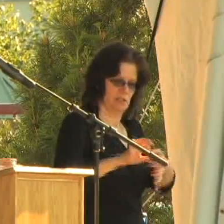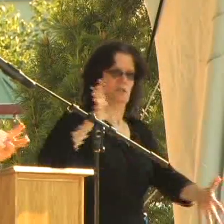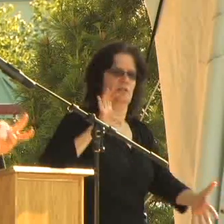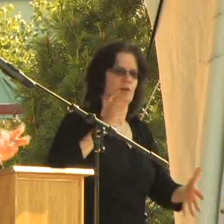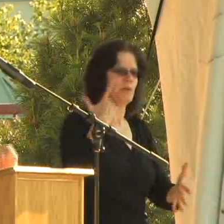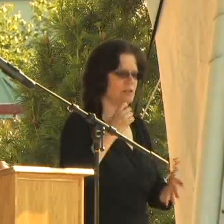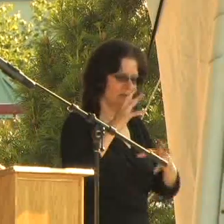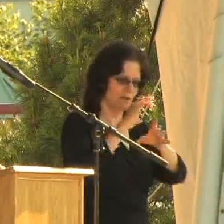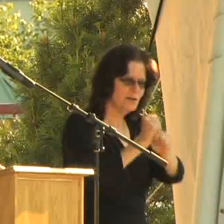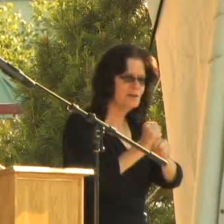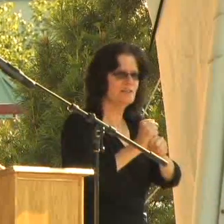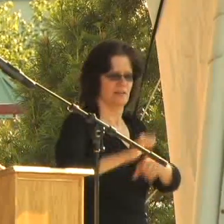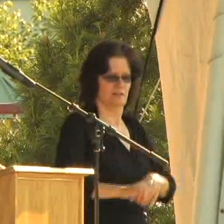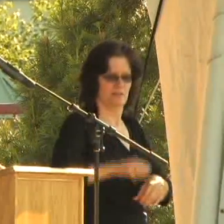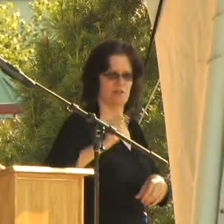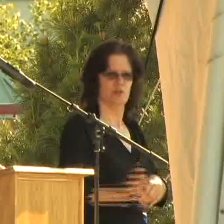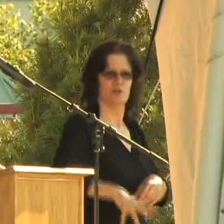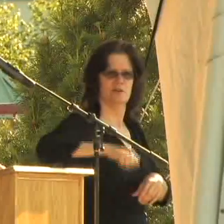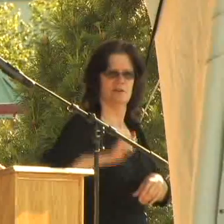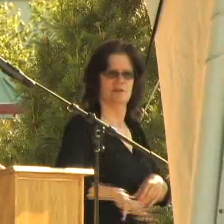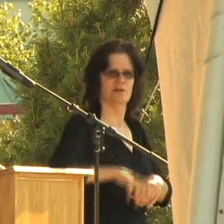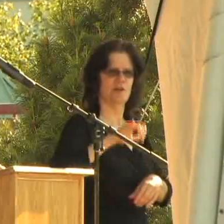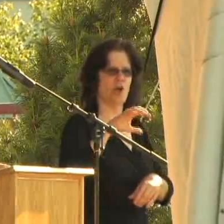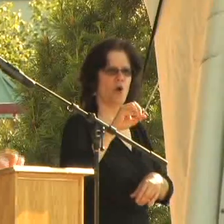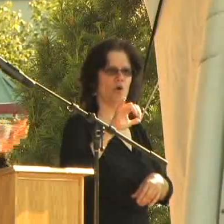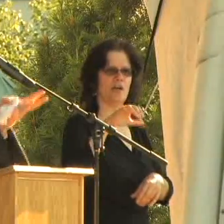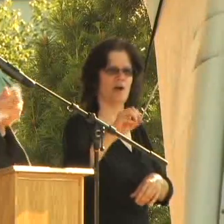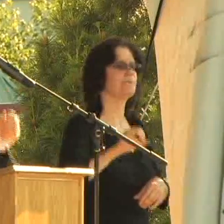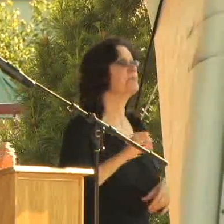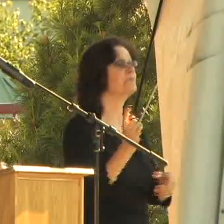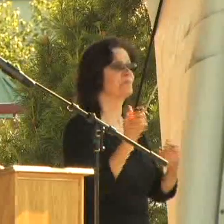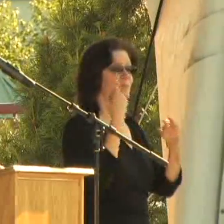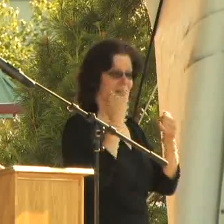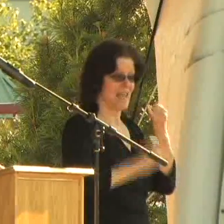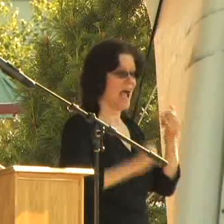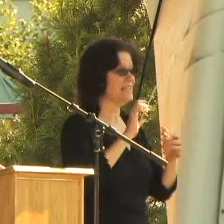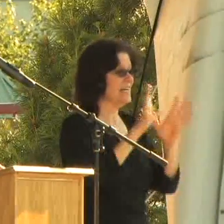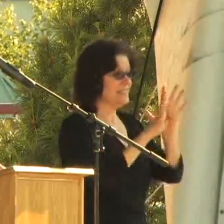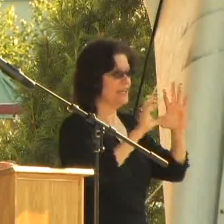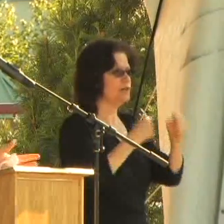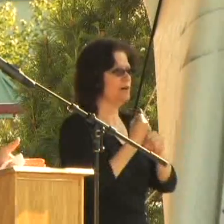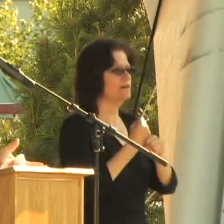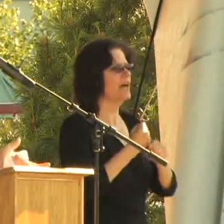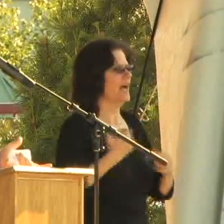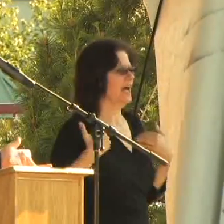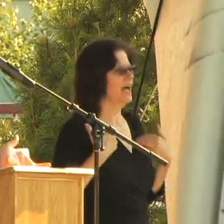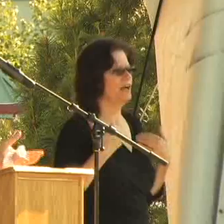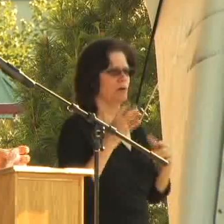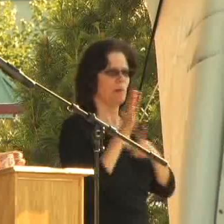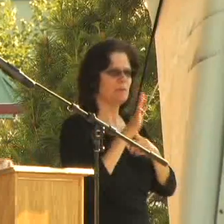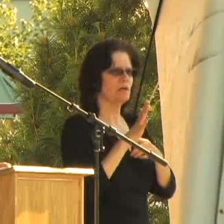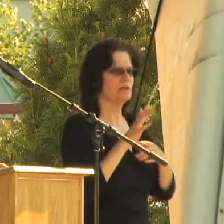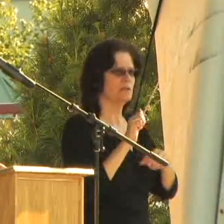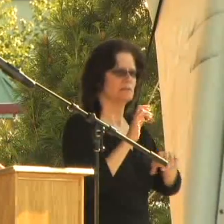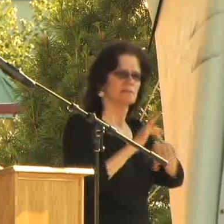so into doing those tricks. And then finally, in senior year, he hit a squirt gun phase, which was